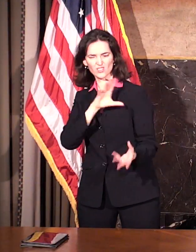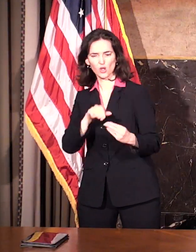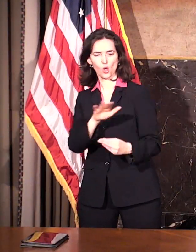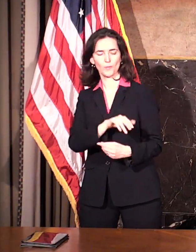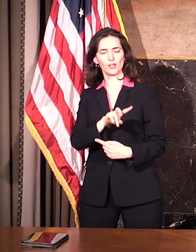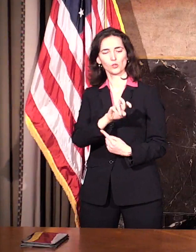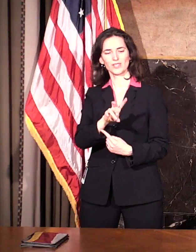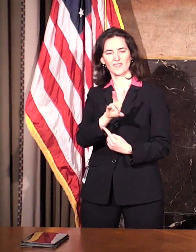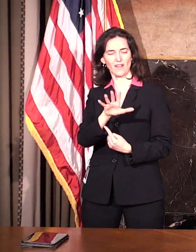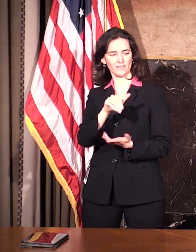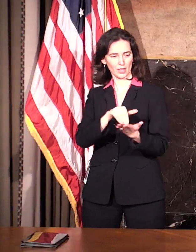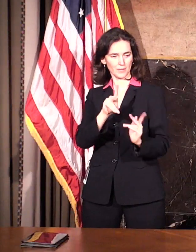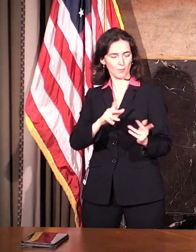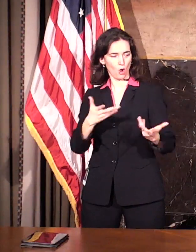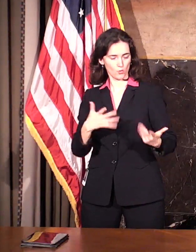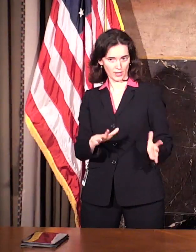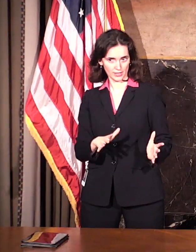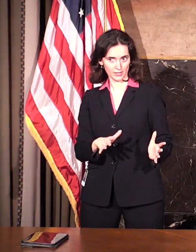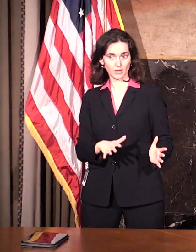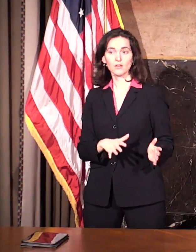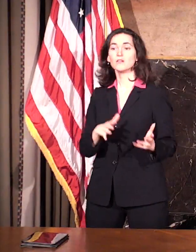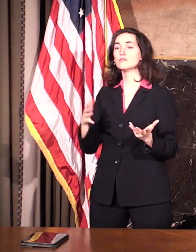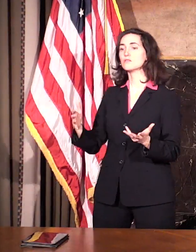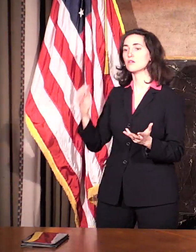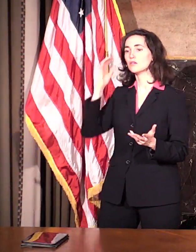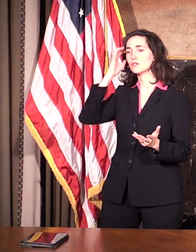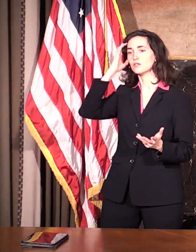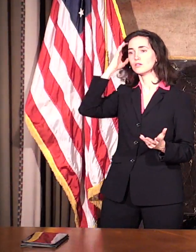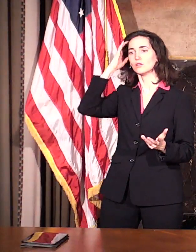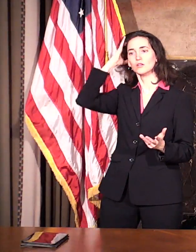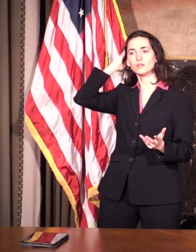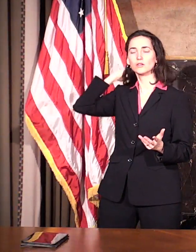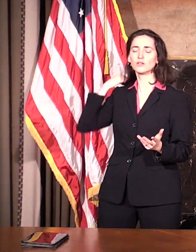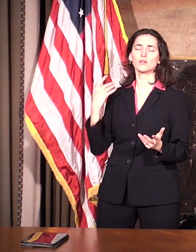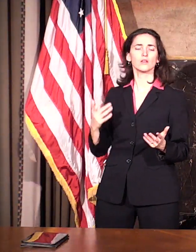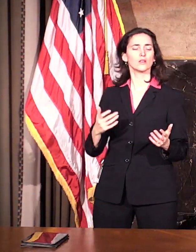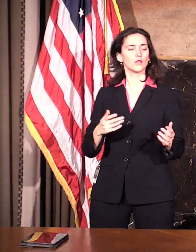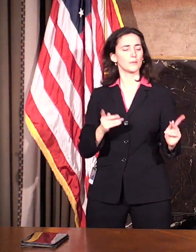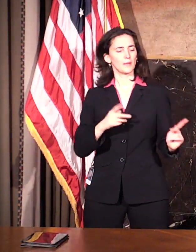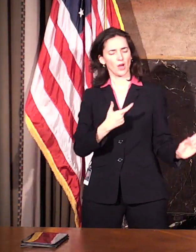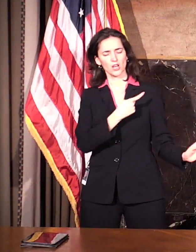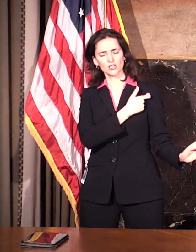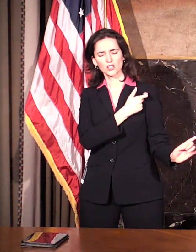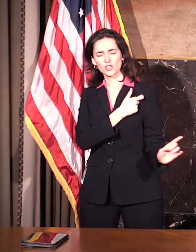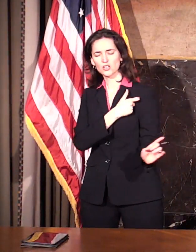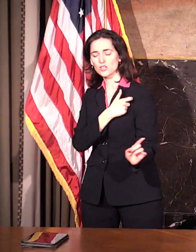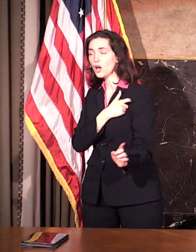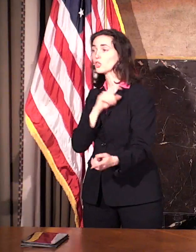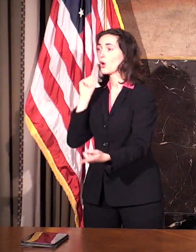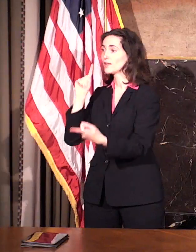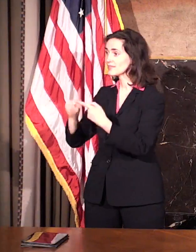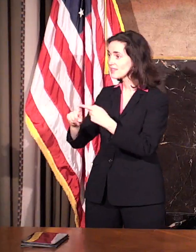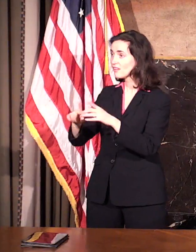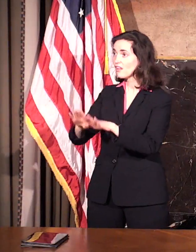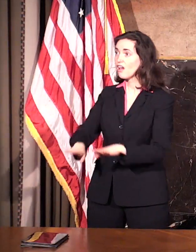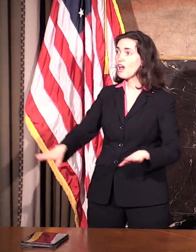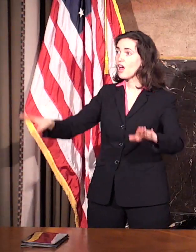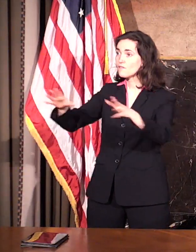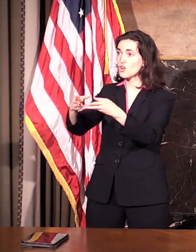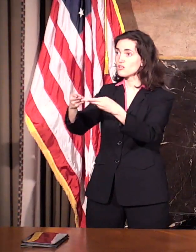kind of people who have already had cases, to kind of meet that level of immunity to get things back to normal? A lot more than